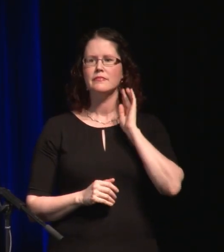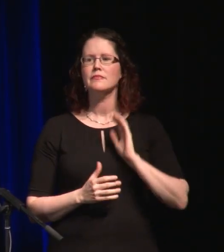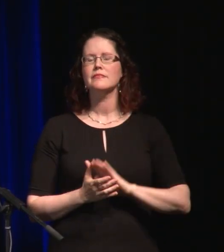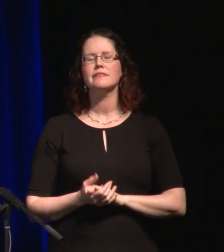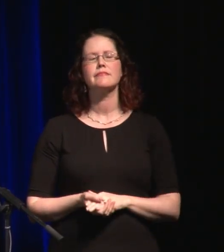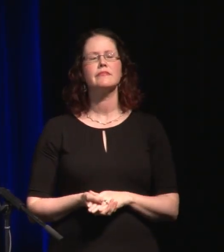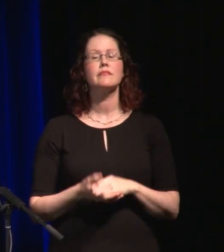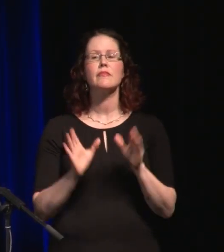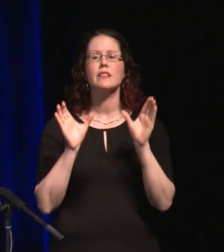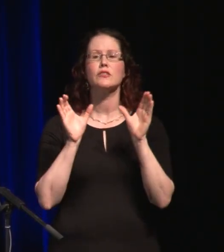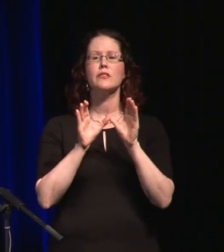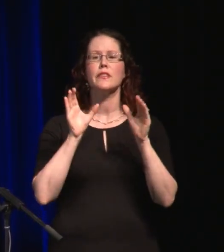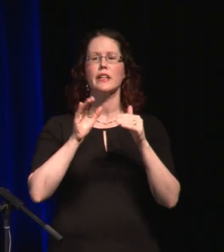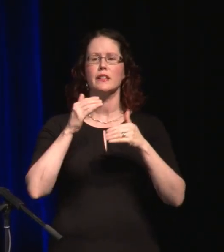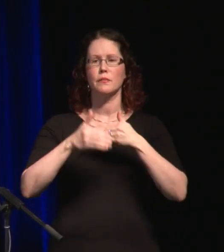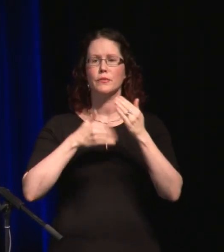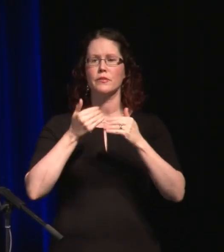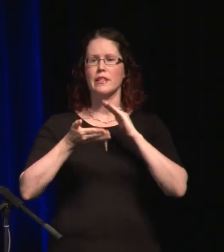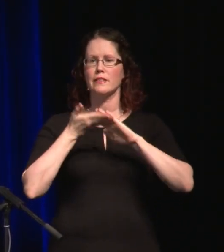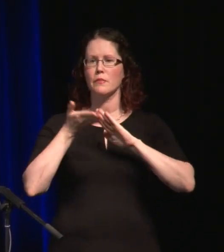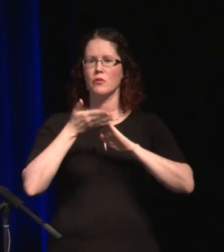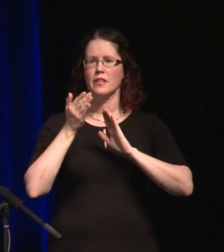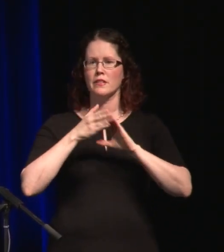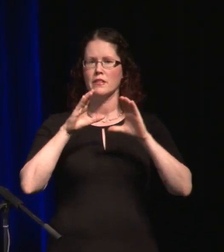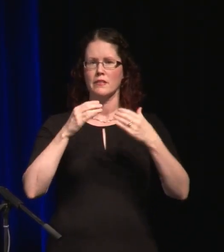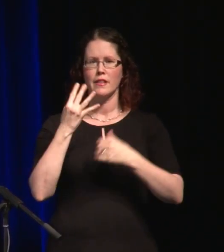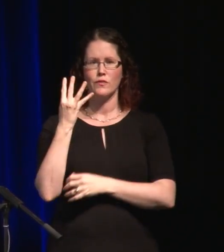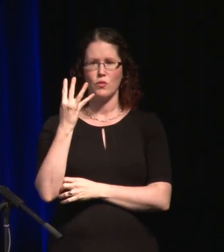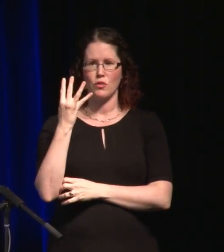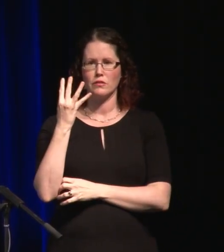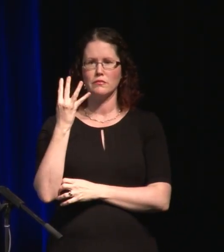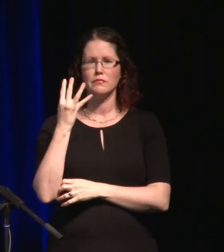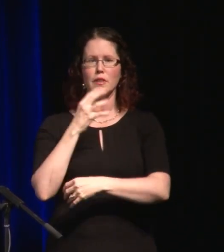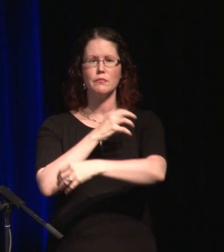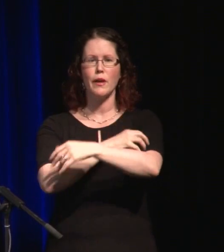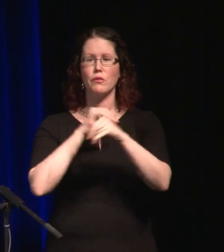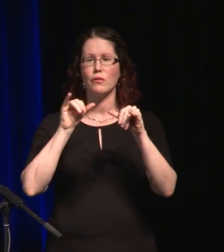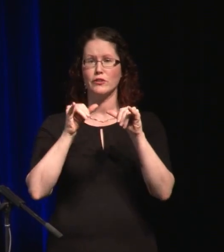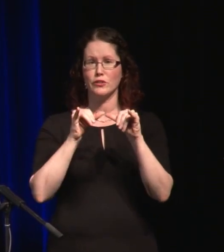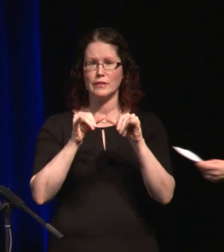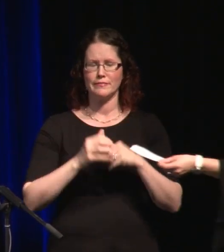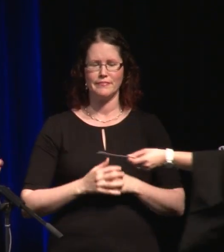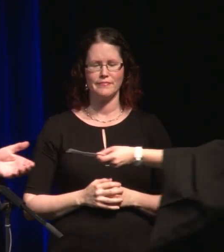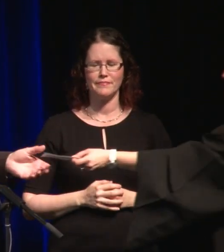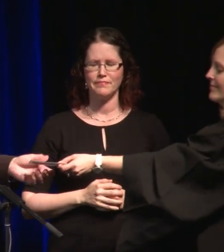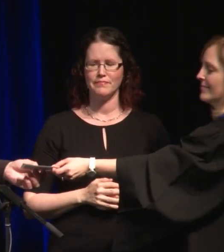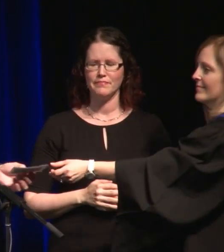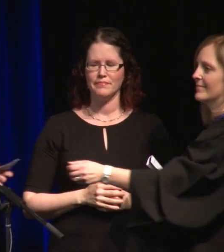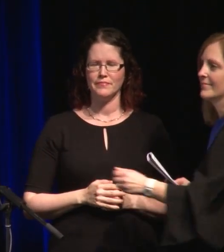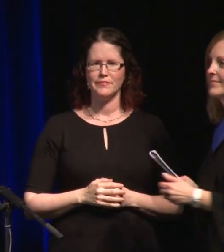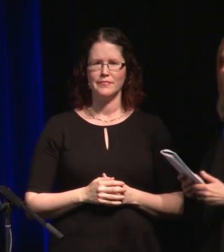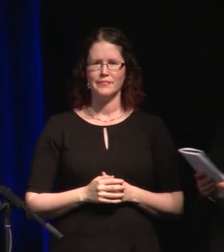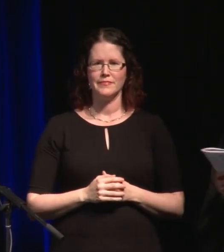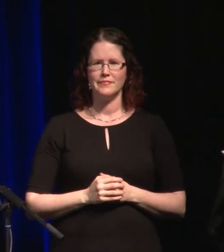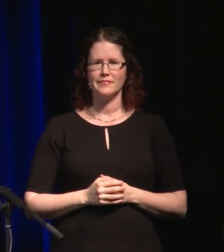For the certificate in process operations, class 4, and power engineering,